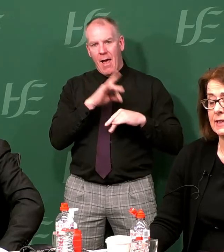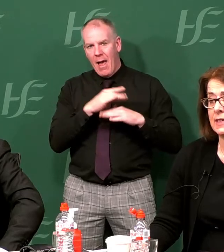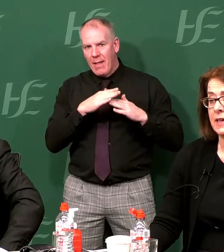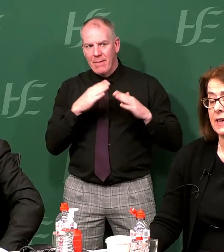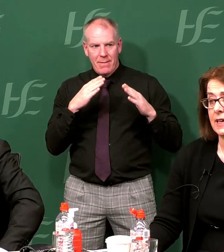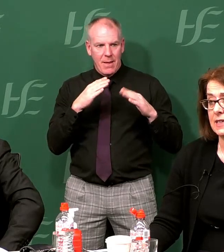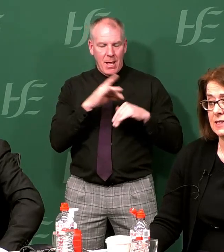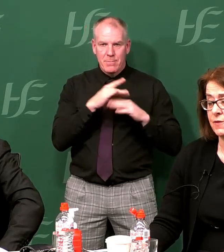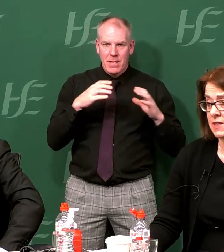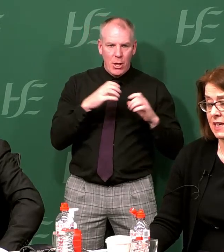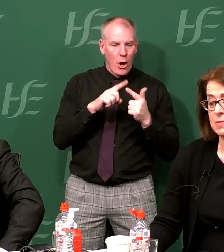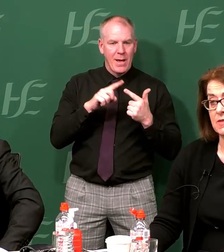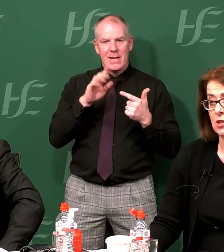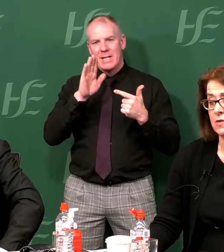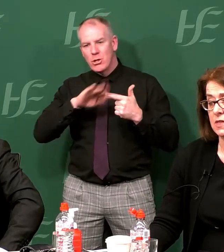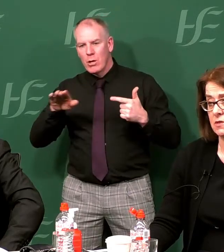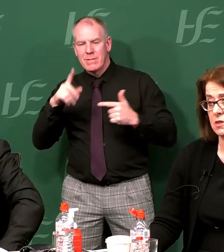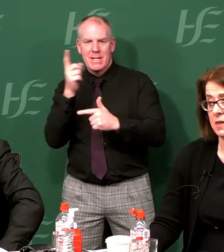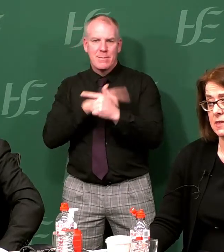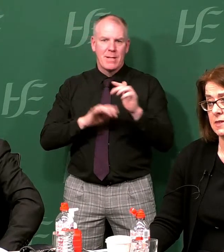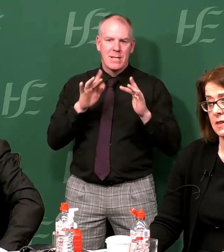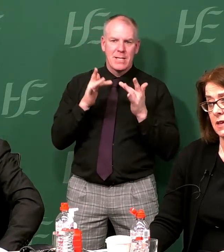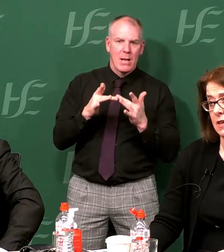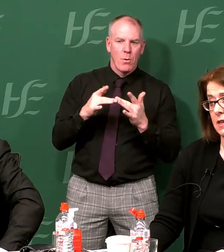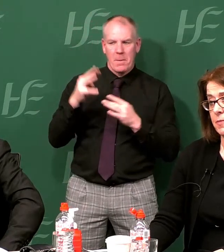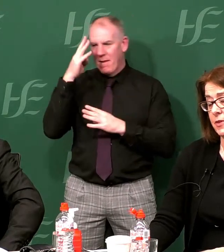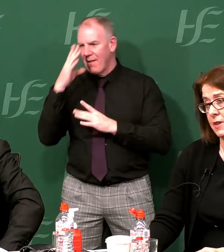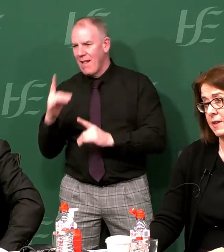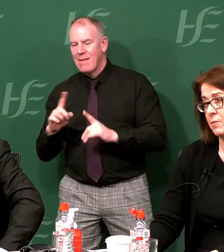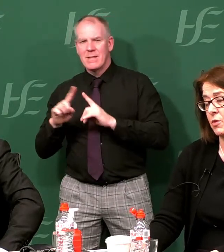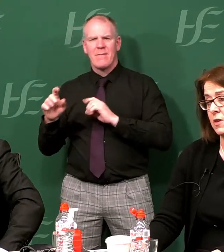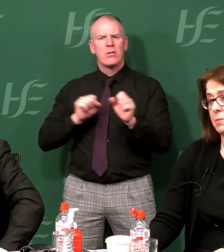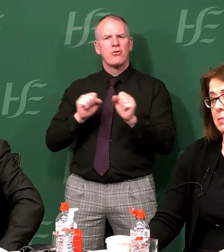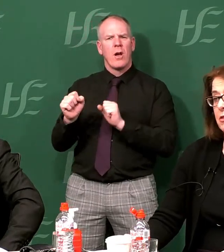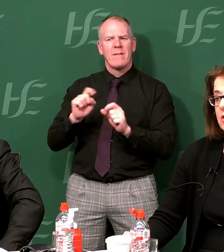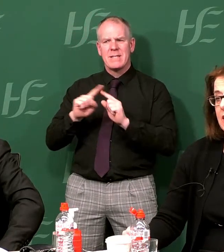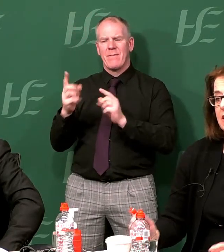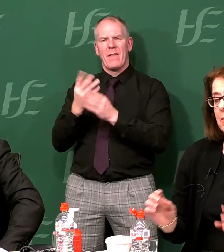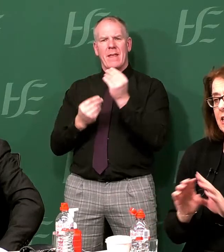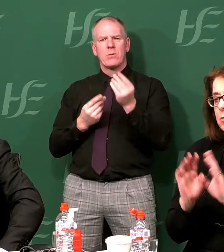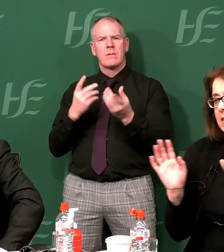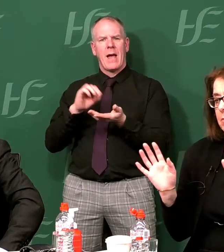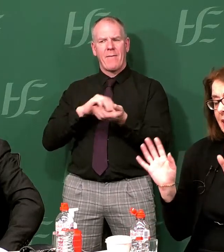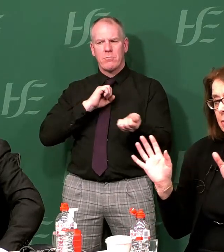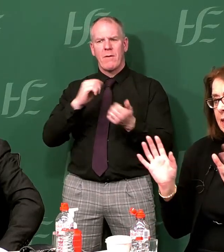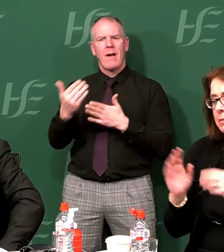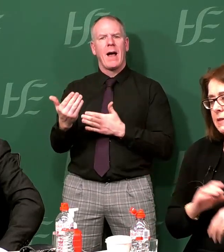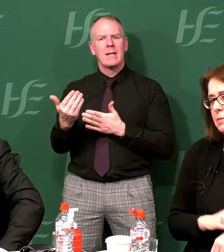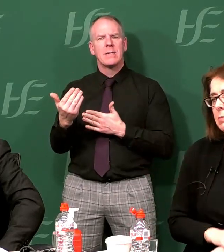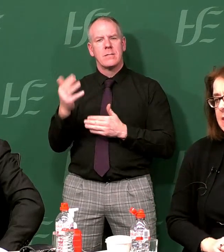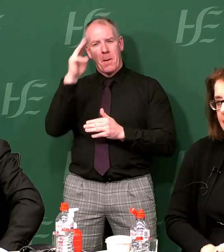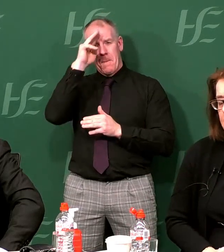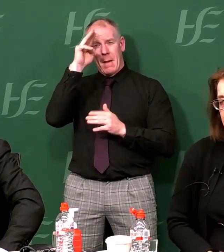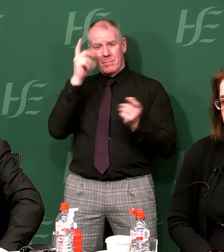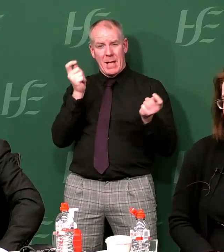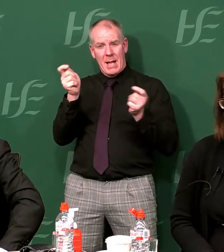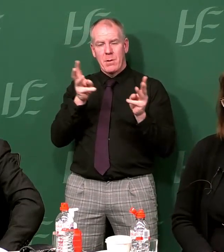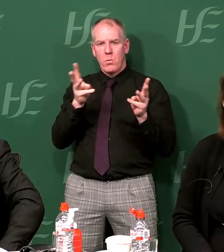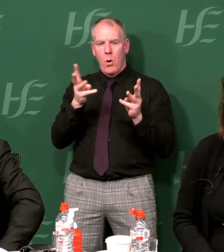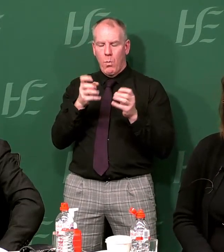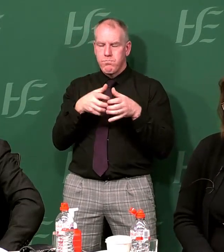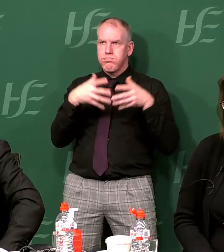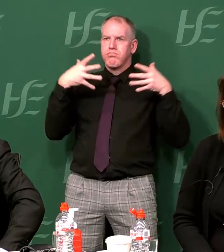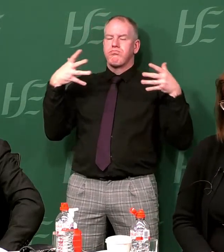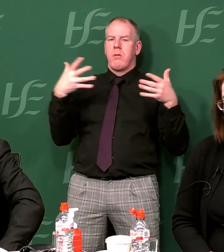mental health, different types of services and responses. So I think it's important that people understand the management and admin bit is a bit misleading. There are